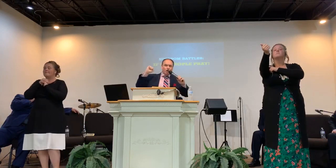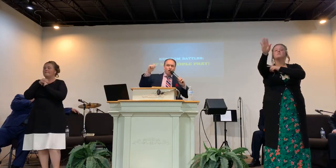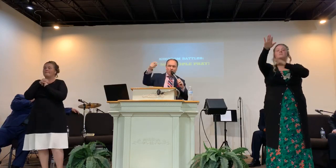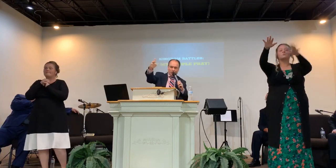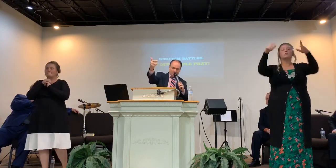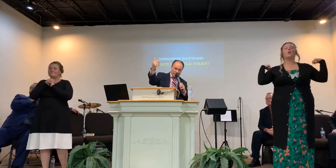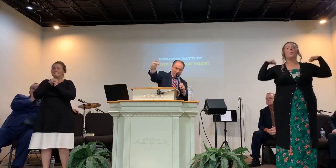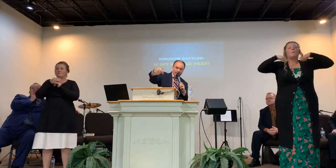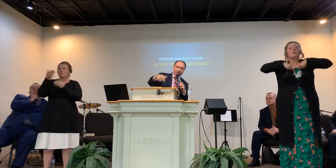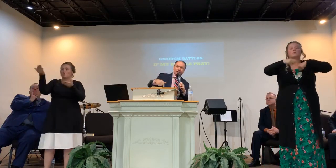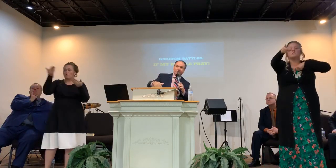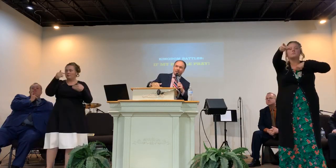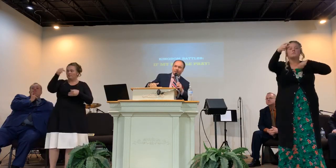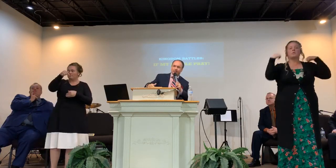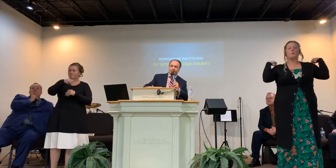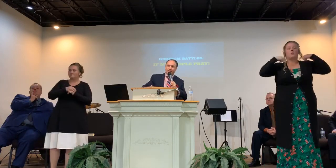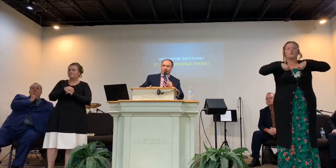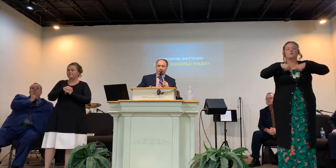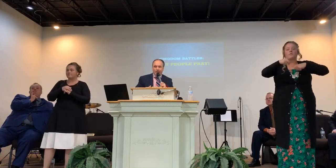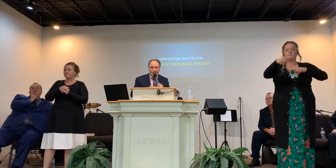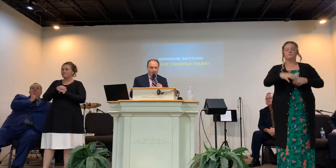Bring your shawl. Come here.